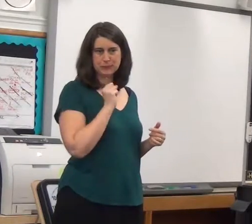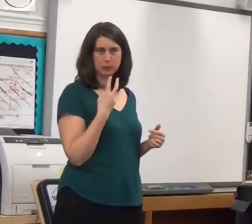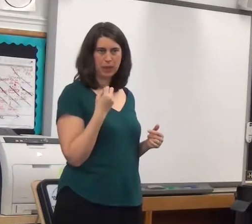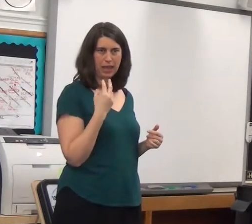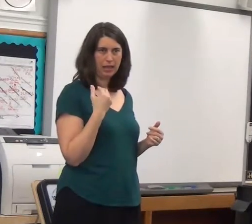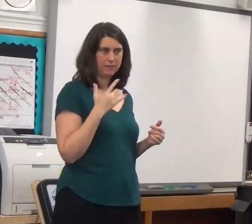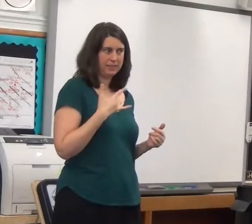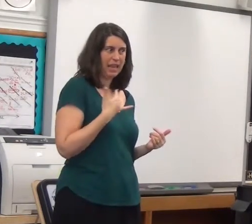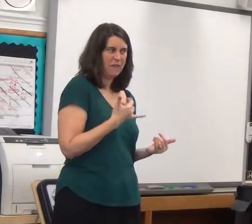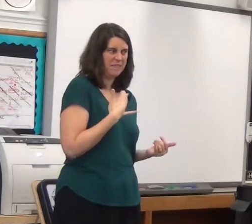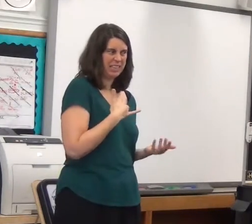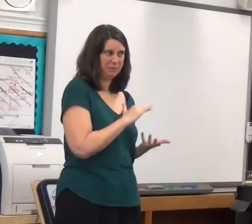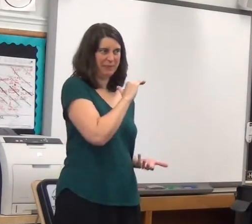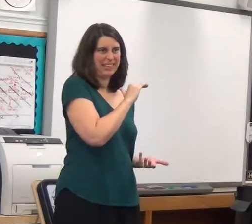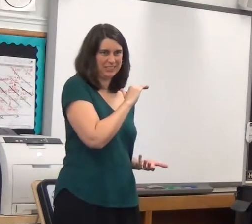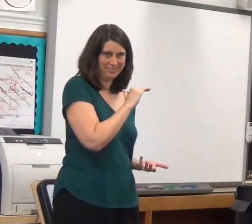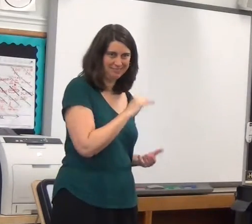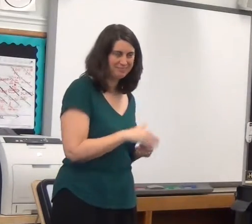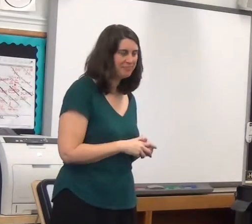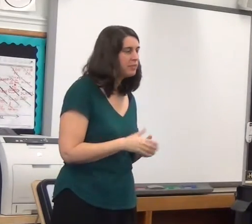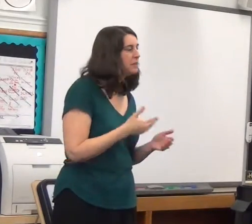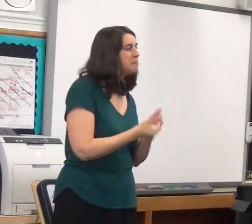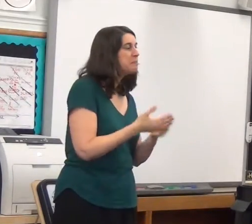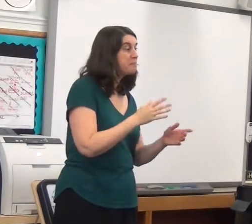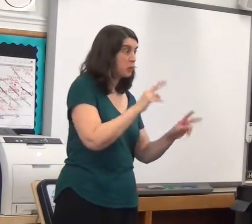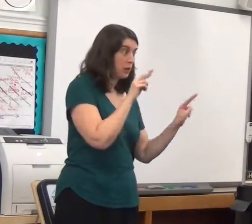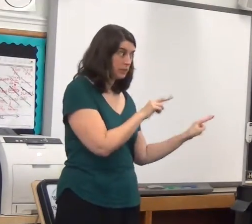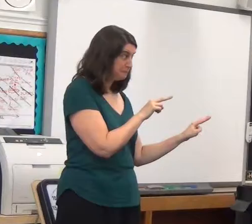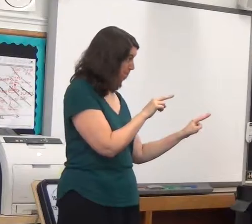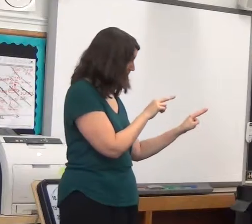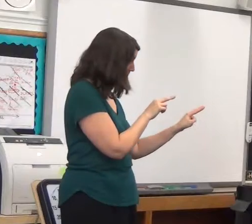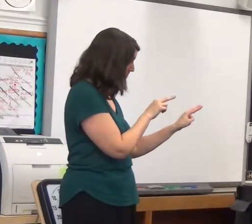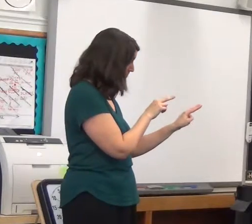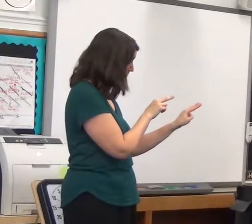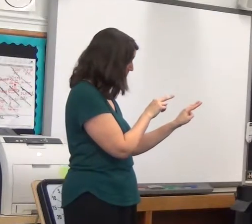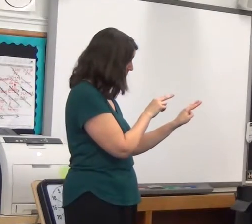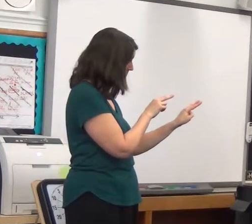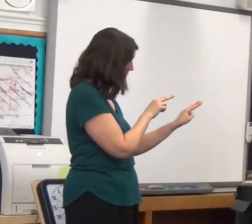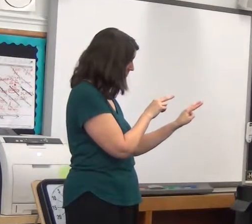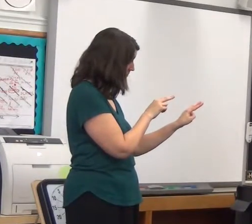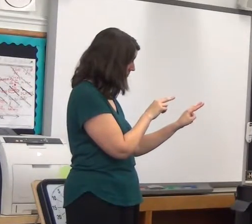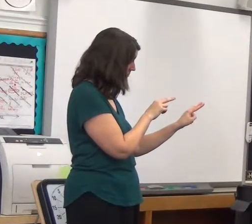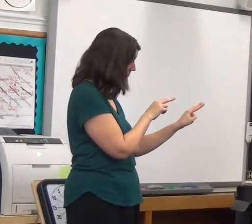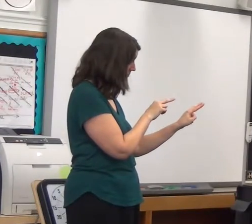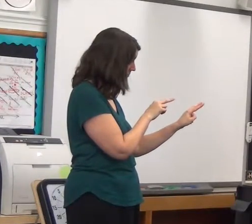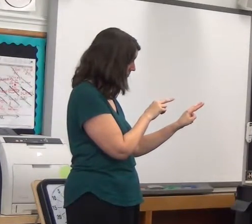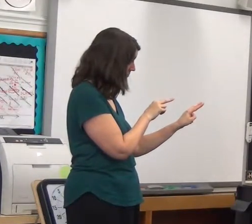they looked bigger. Now, watch close. I had